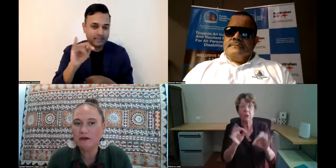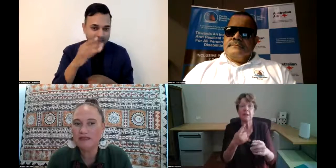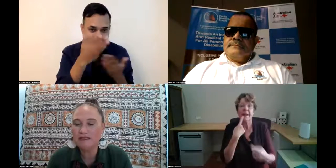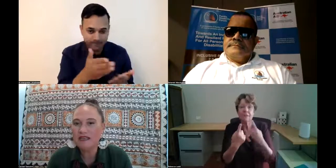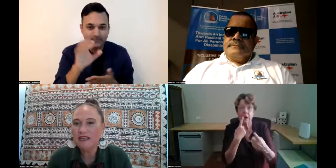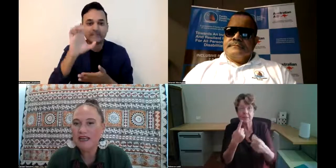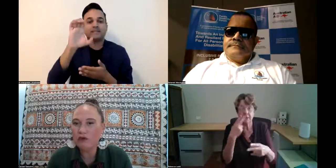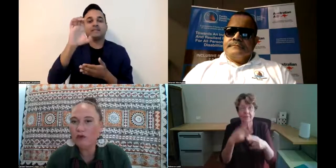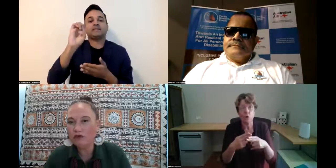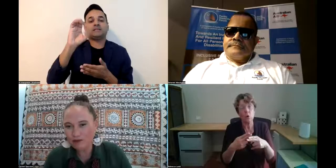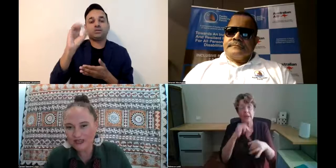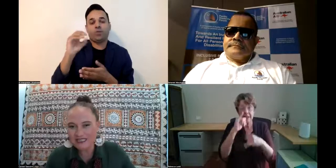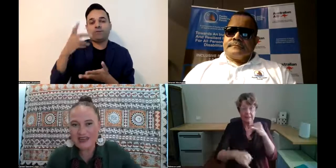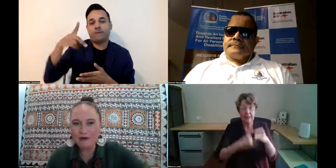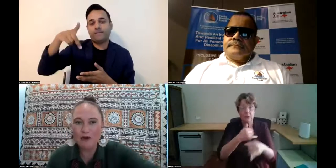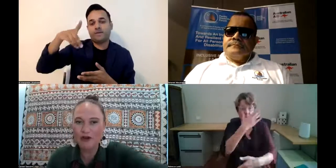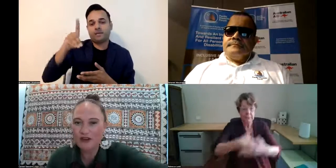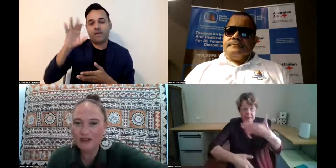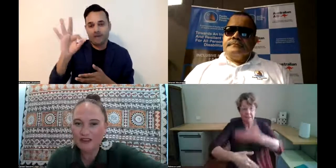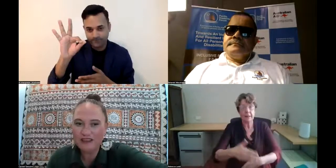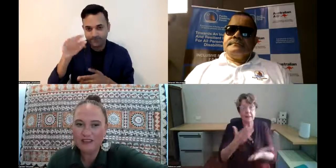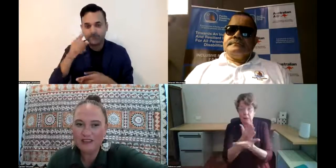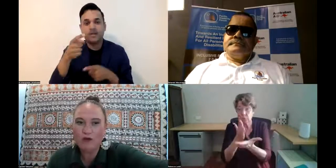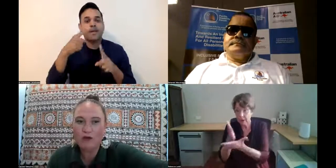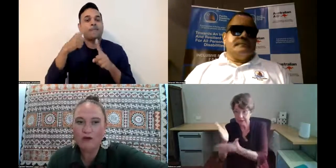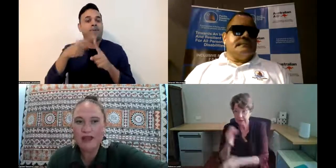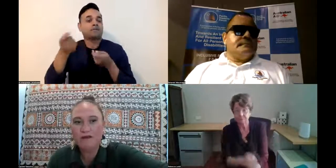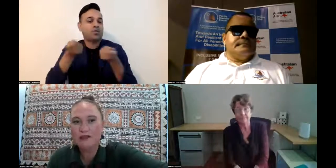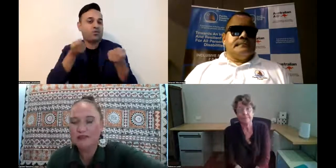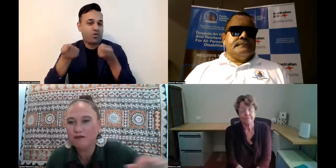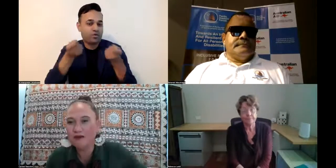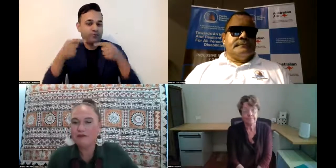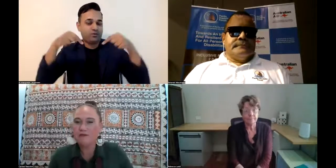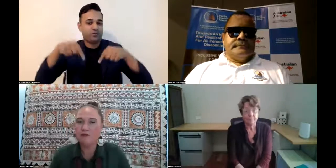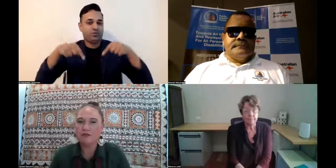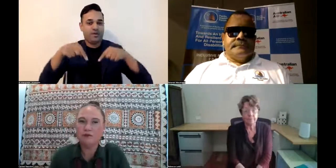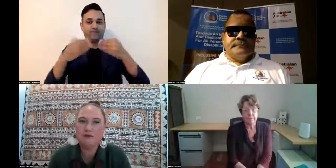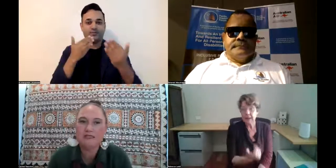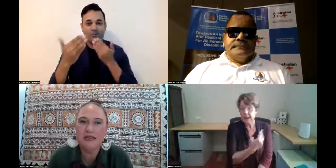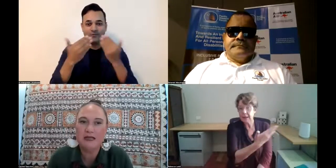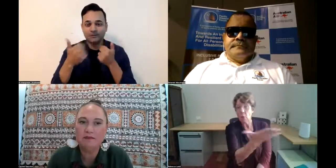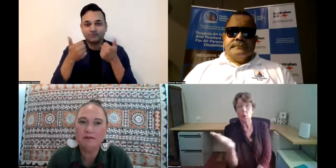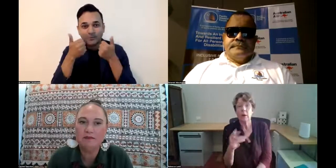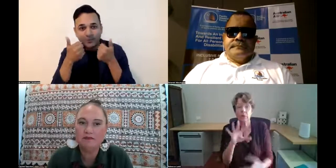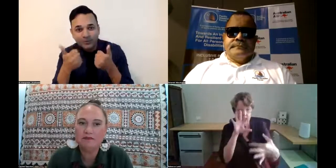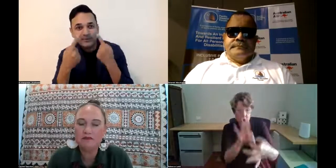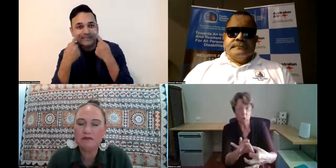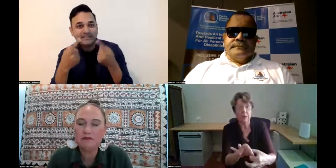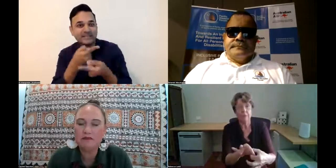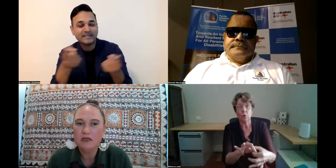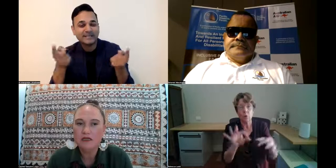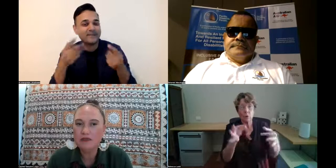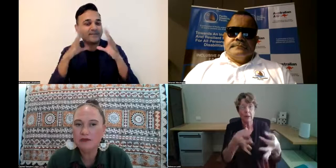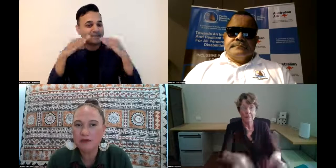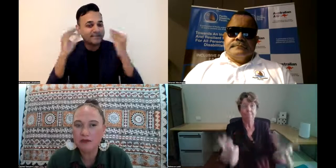Disability Rights, and all of you that are on this call for this very important purpose today.